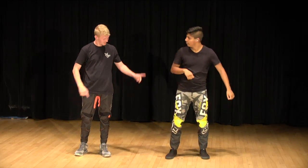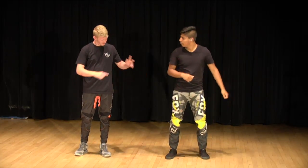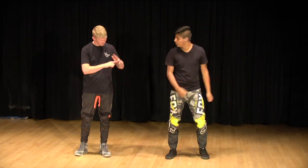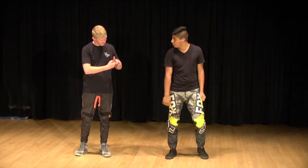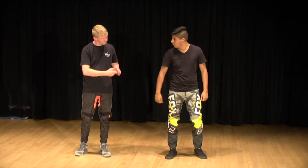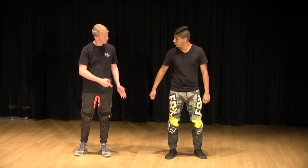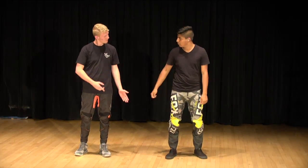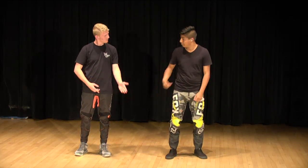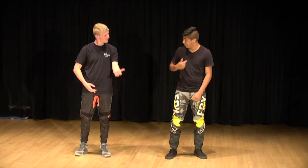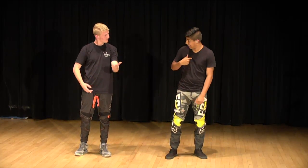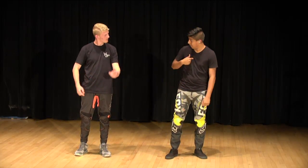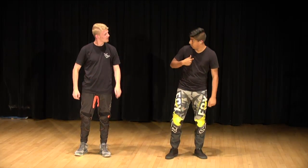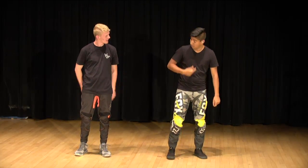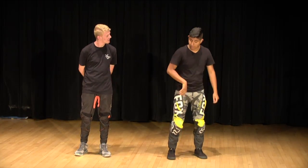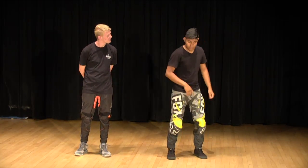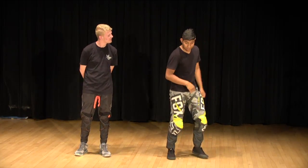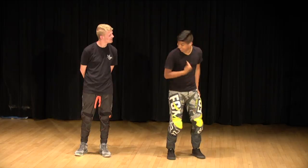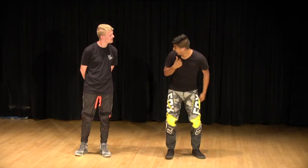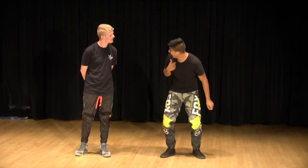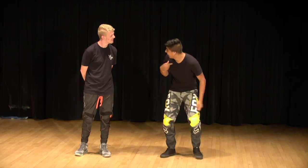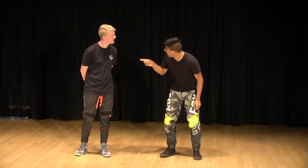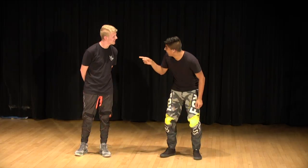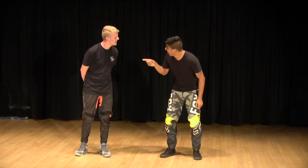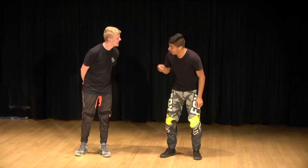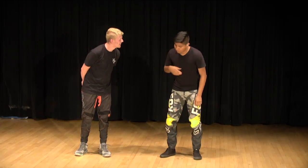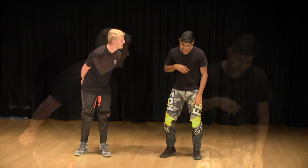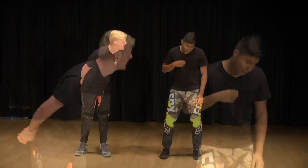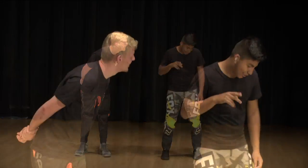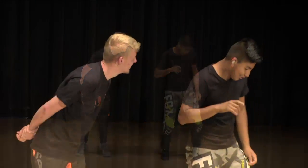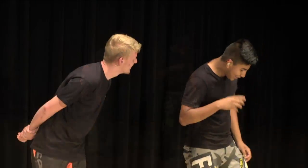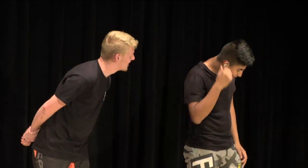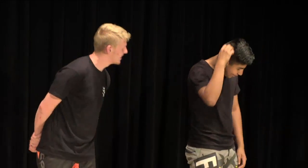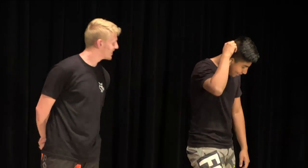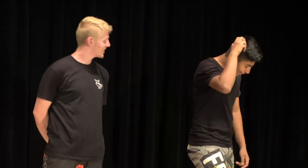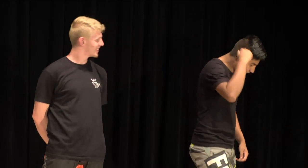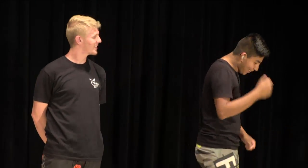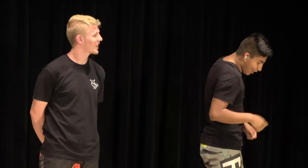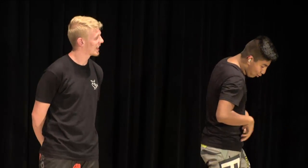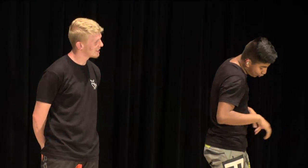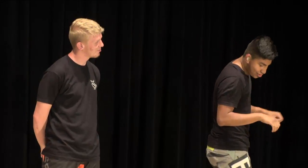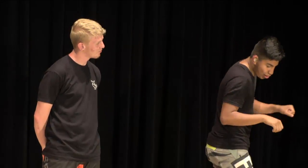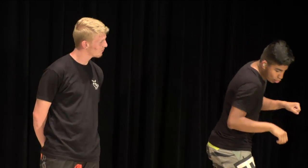start? How about it? Me? Yes. All right.